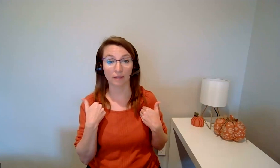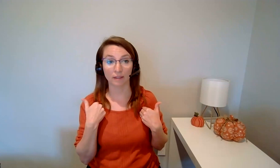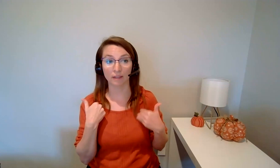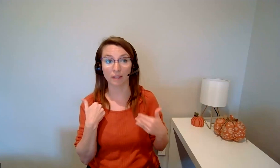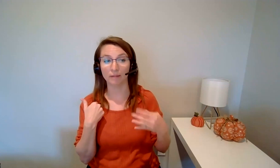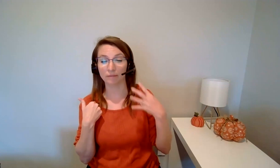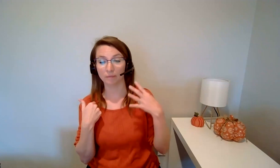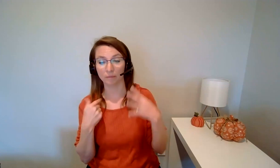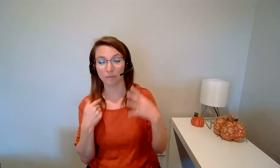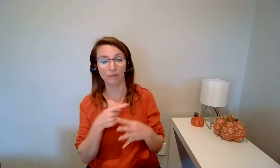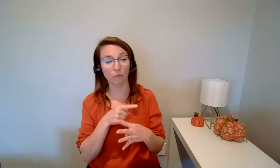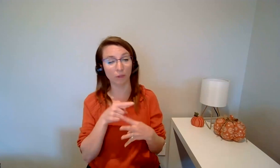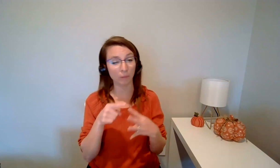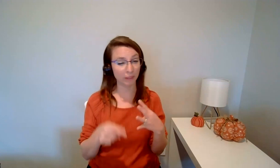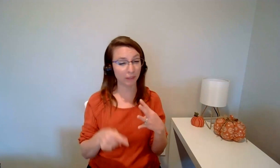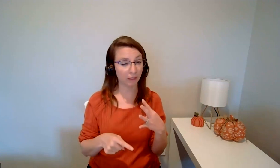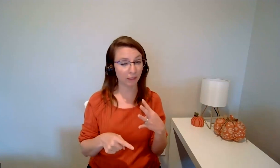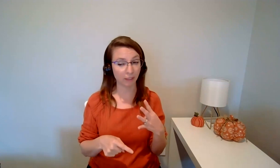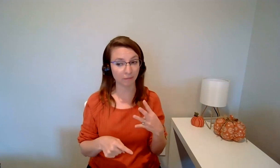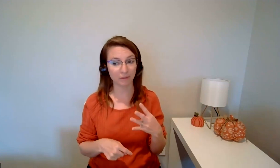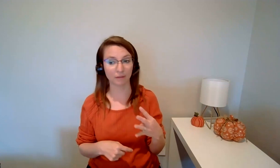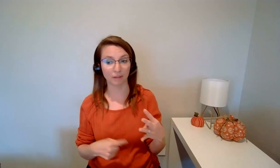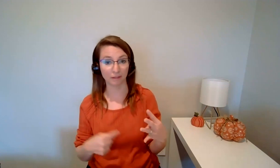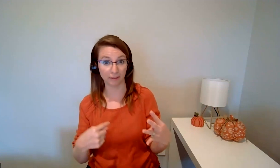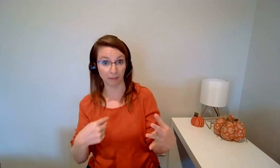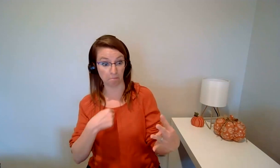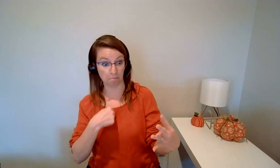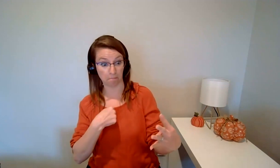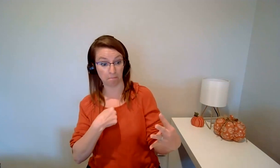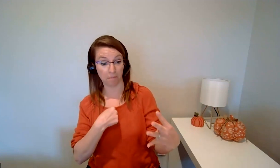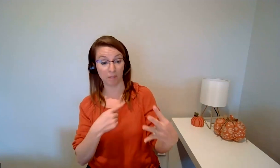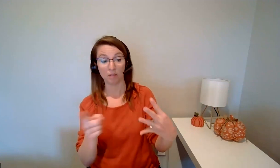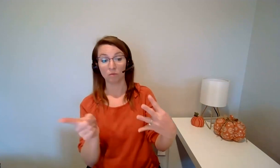And then before I went into the names, I said,